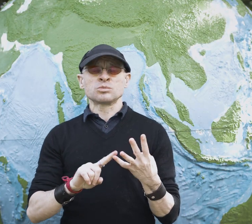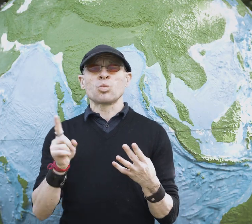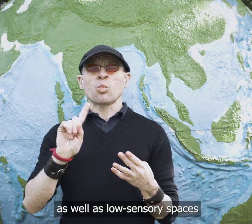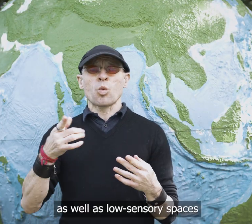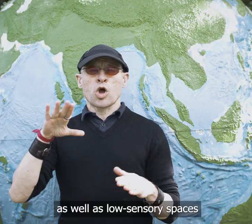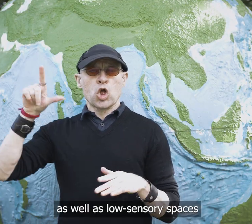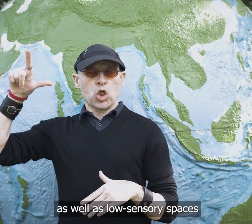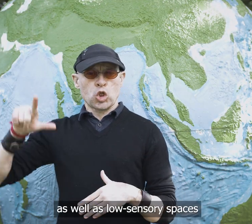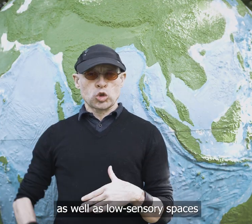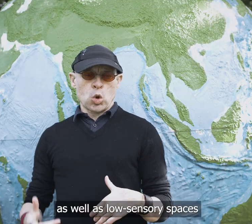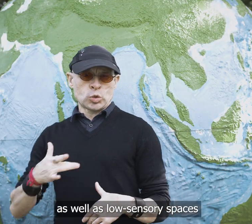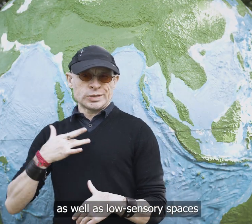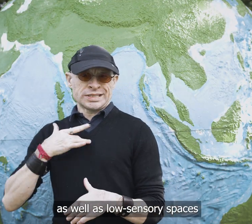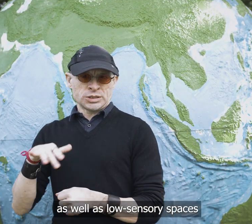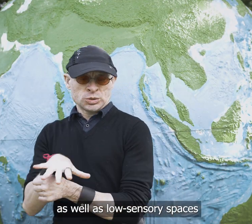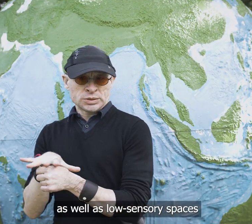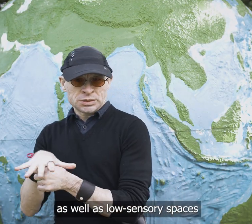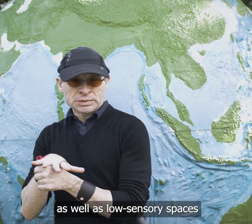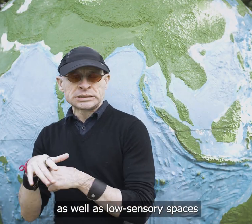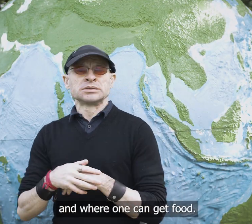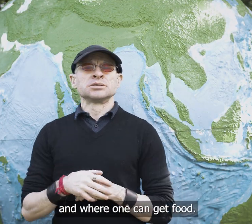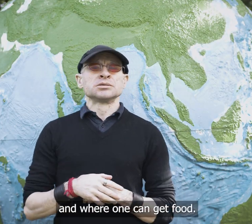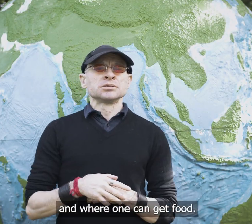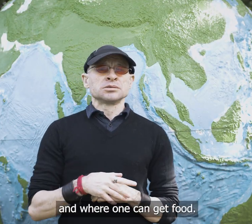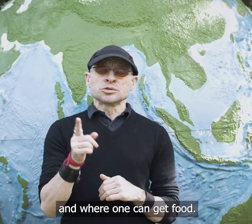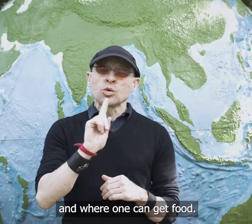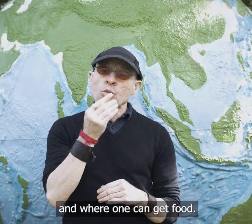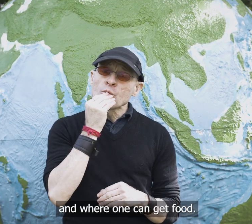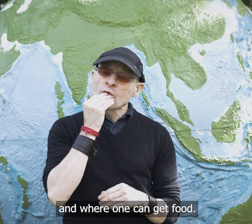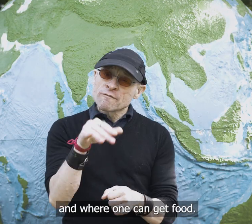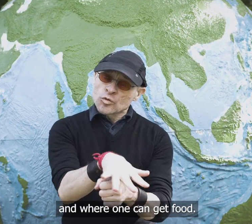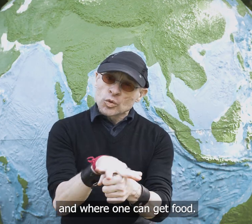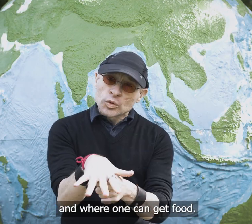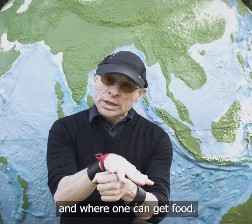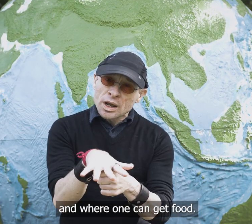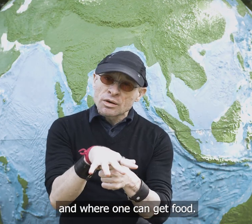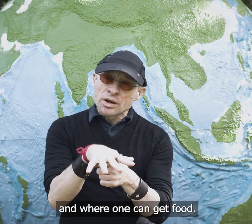as well as low sensory spaces and where one can get food.